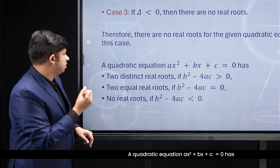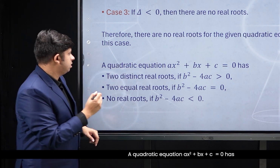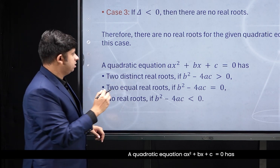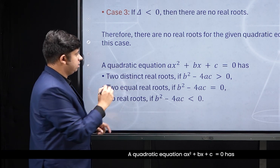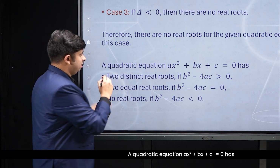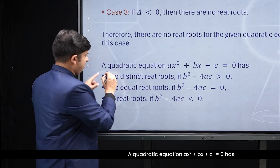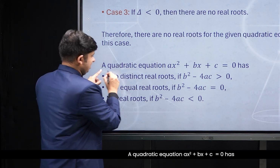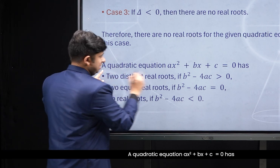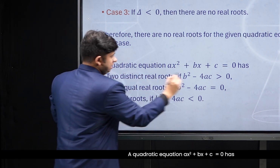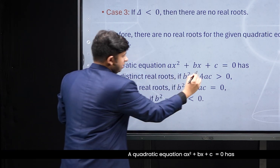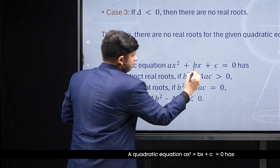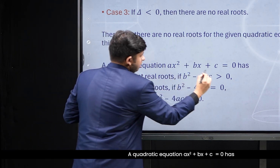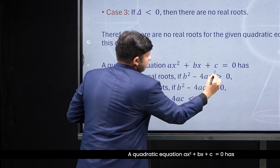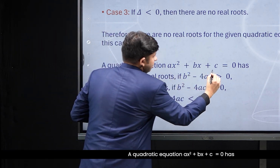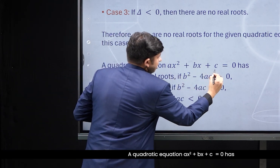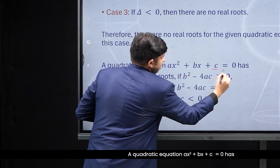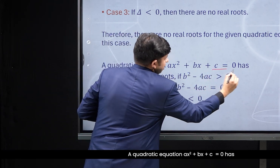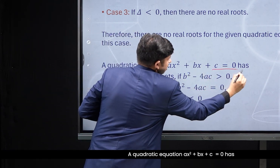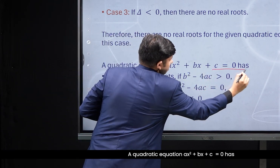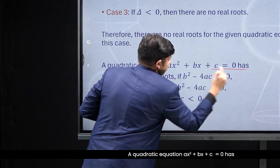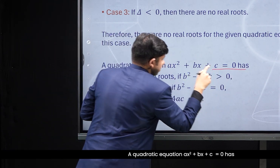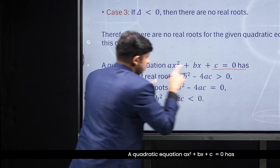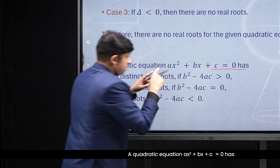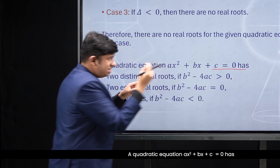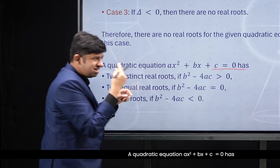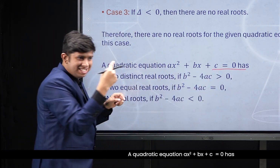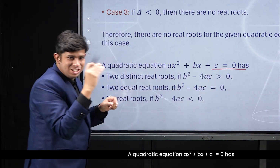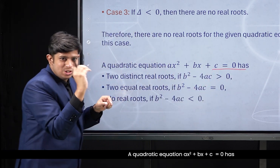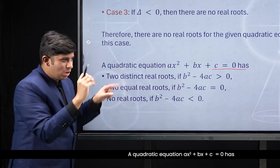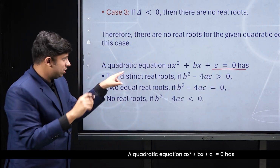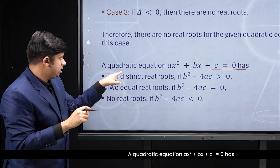A quadratic equation ax square plus bx plus c equal to 0 has